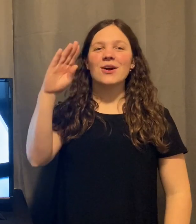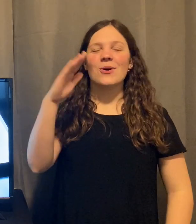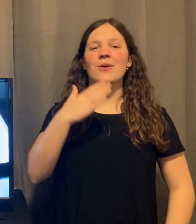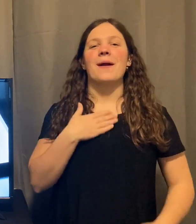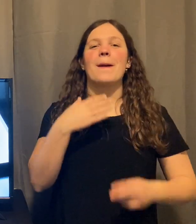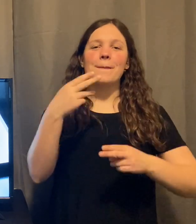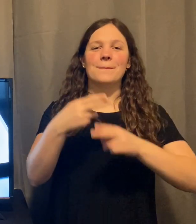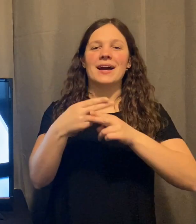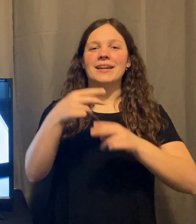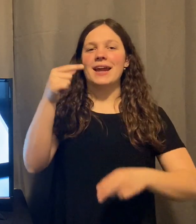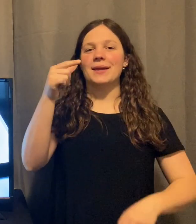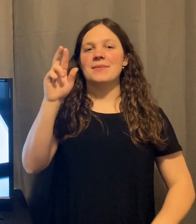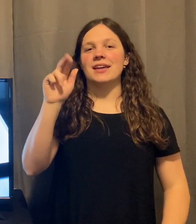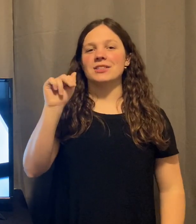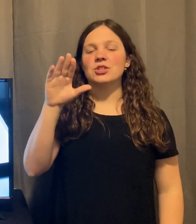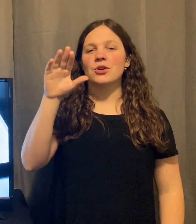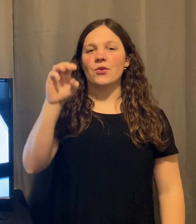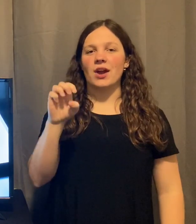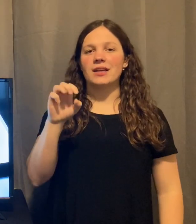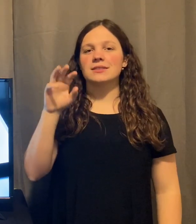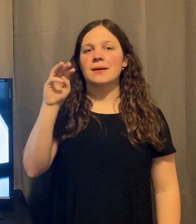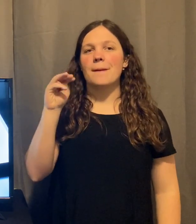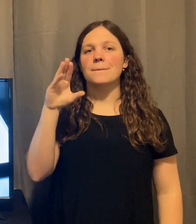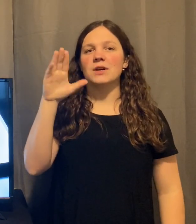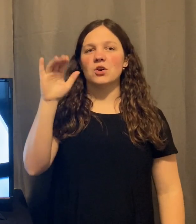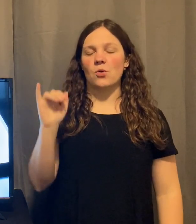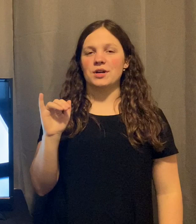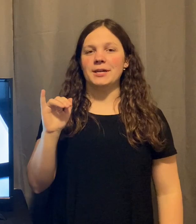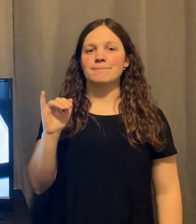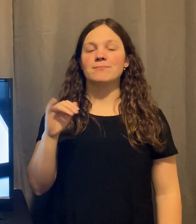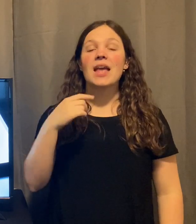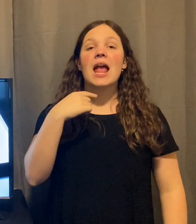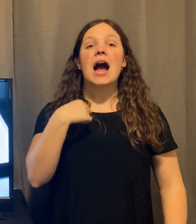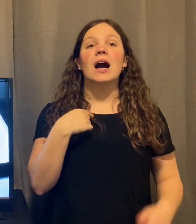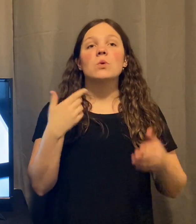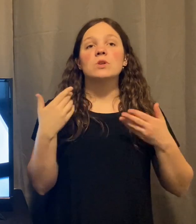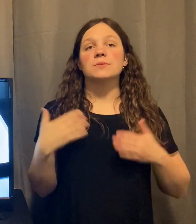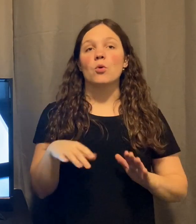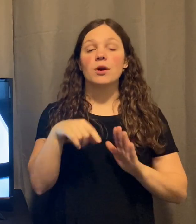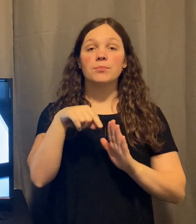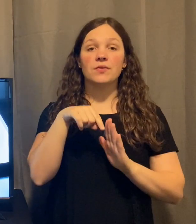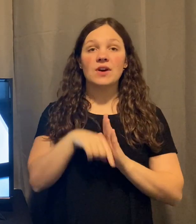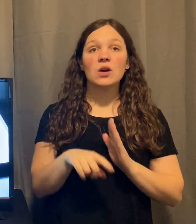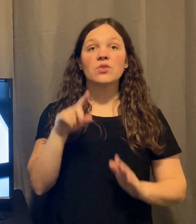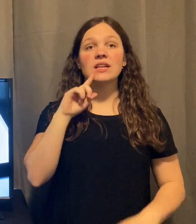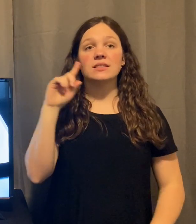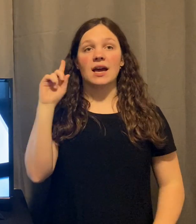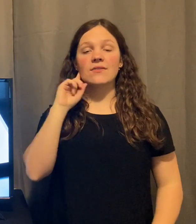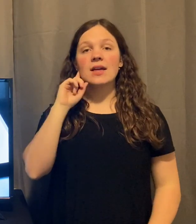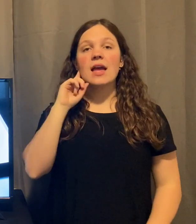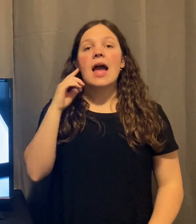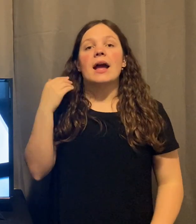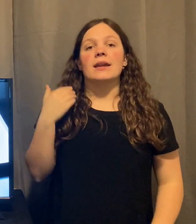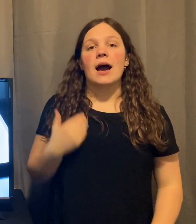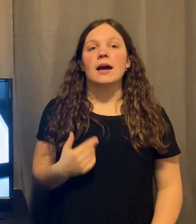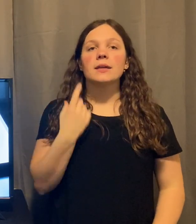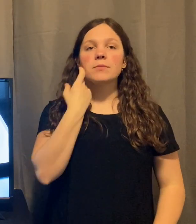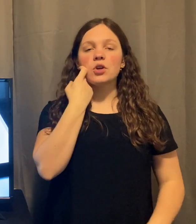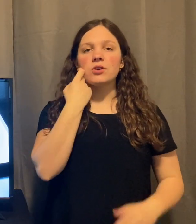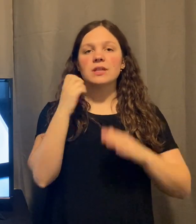Hello, my name is Grace McCoy. I was born profoundly deaf and I am currently